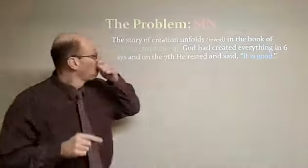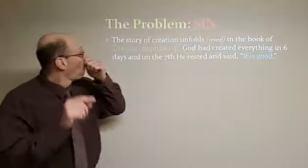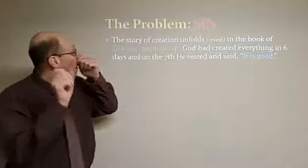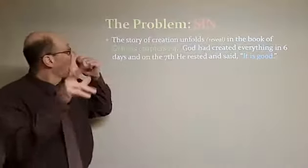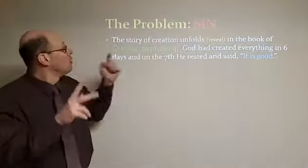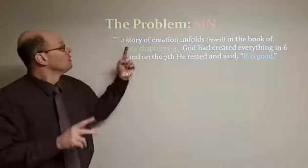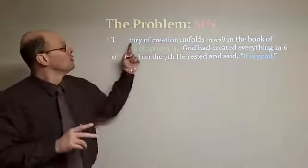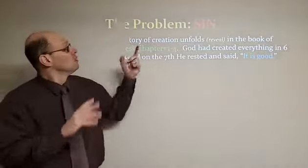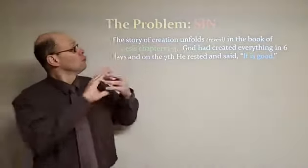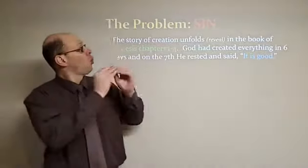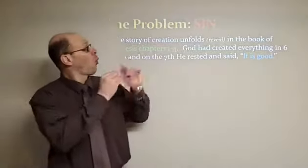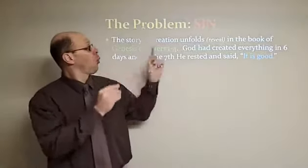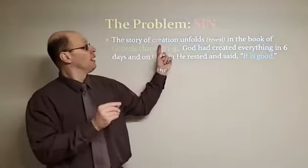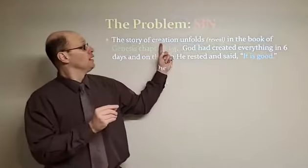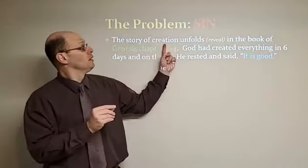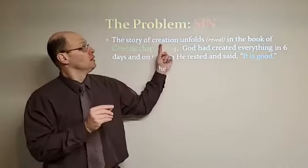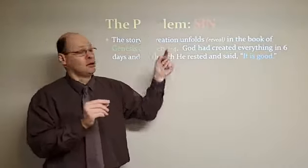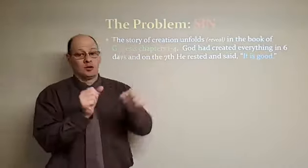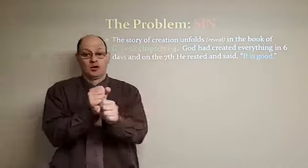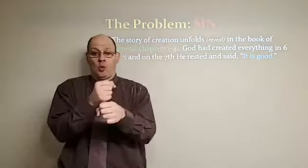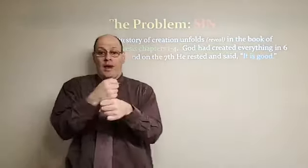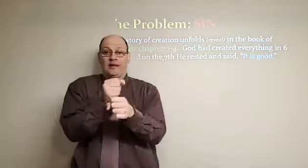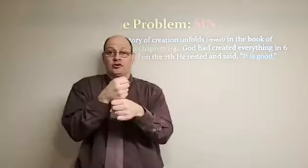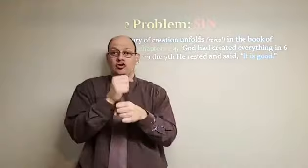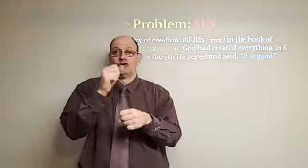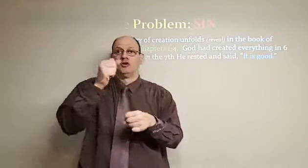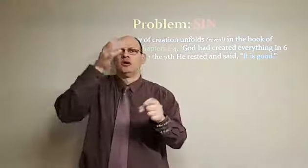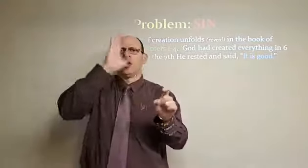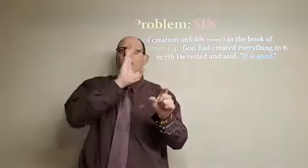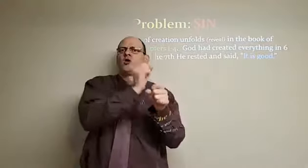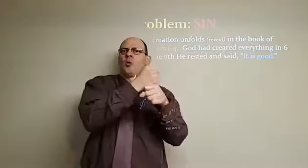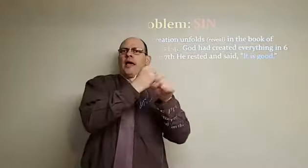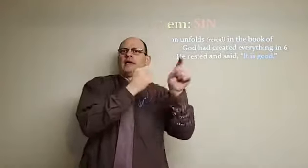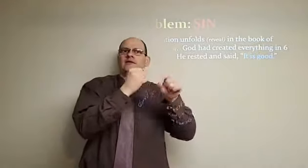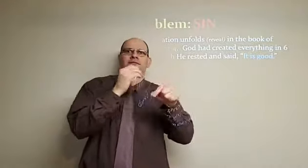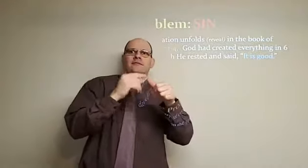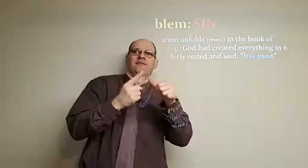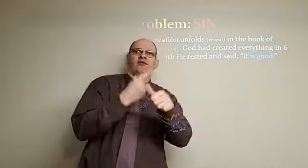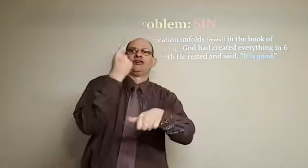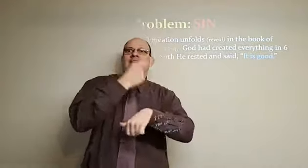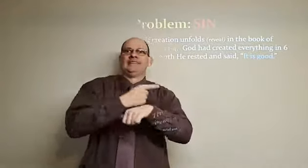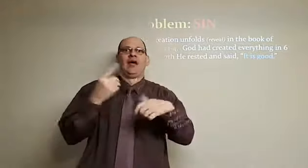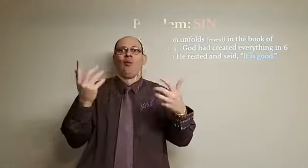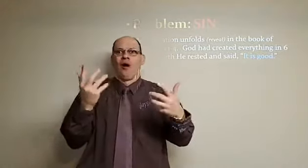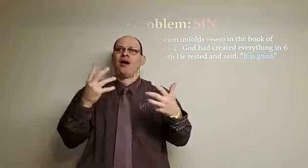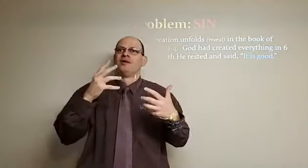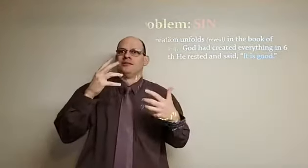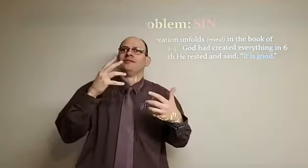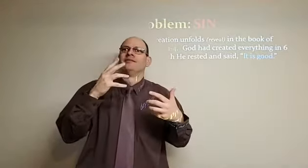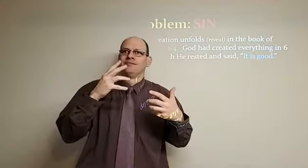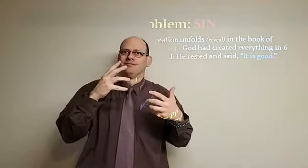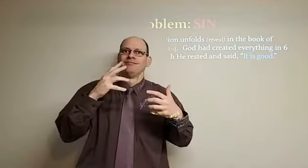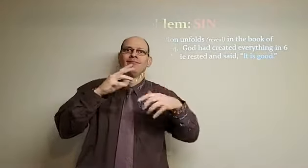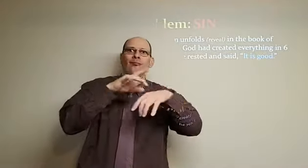so in the beginning we know the story of creation unfolds it's revealed in the book